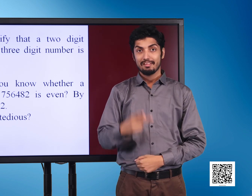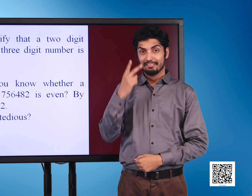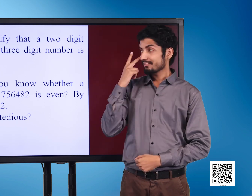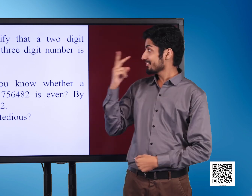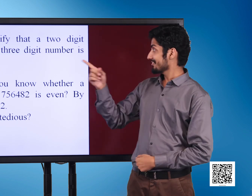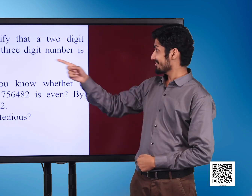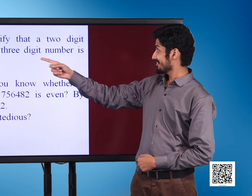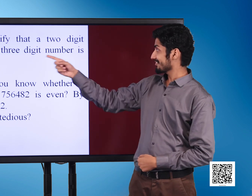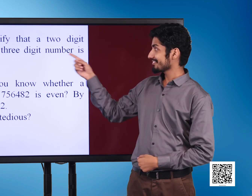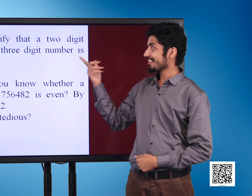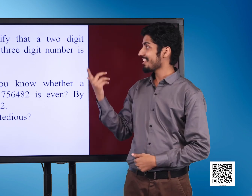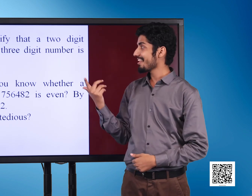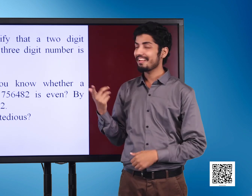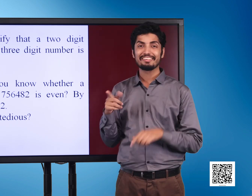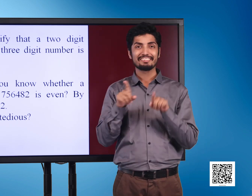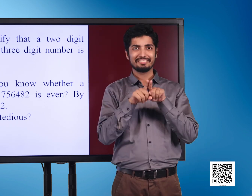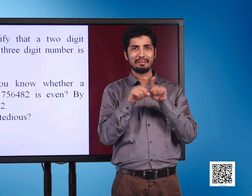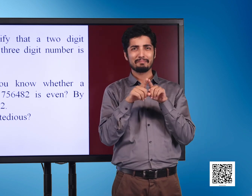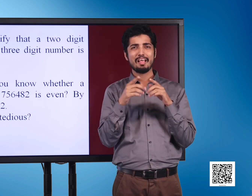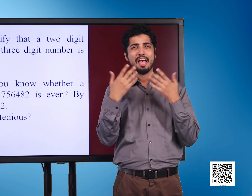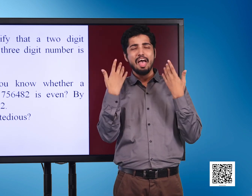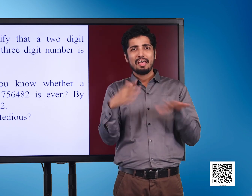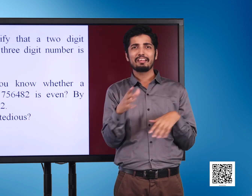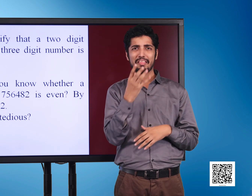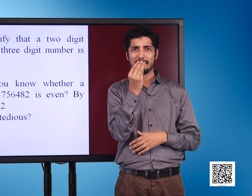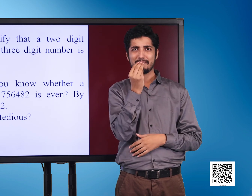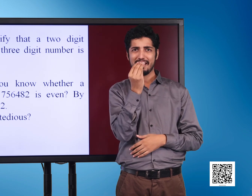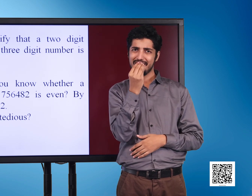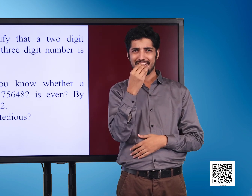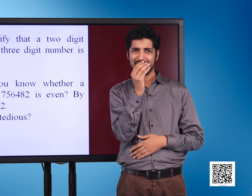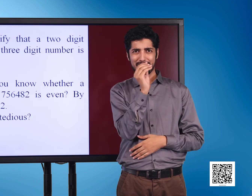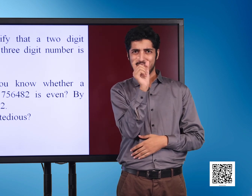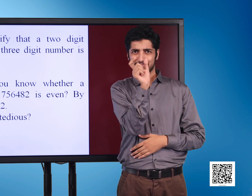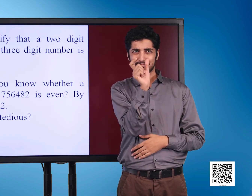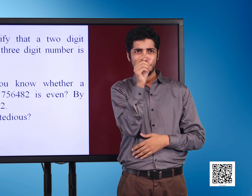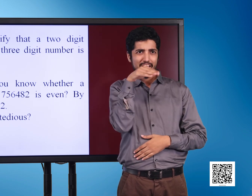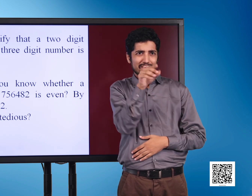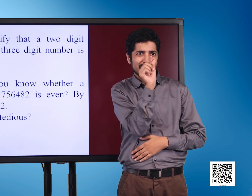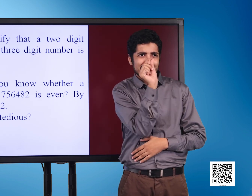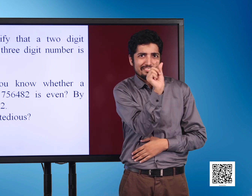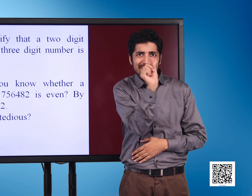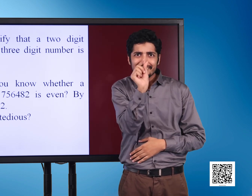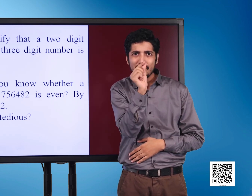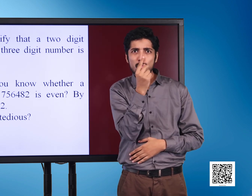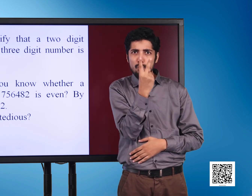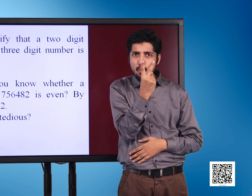You can verify that a 2-digit number or a 3-digit number is even or not.